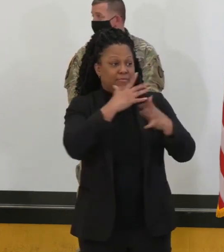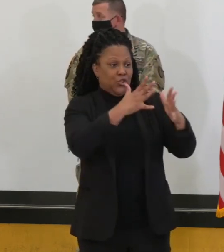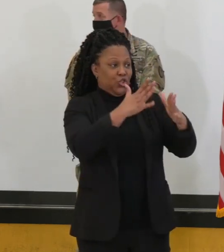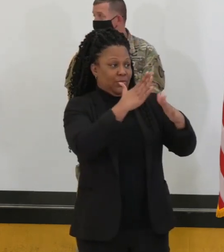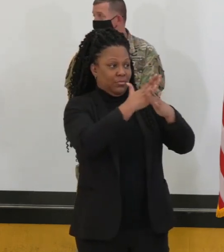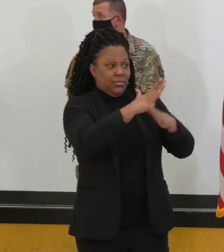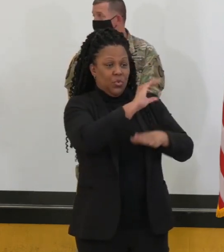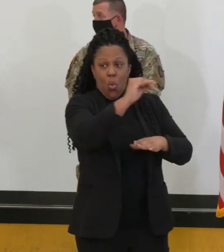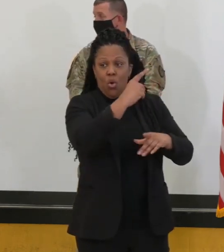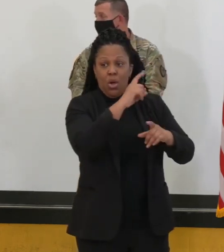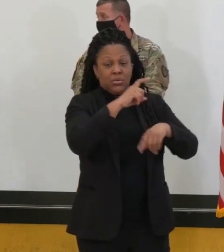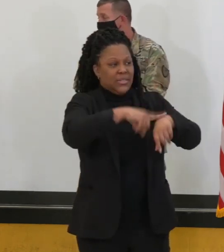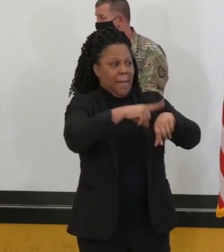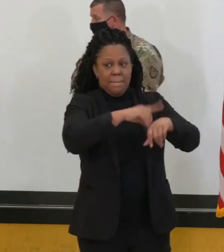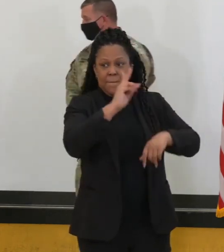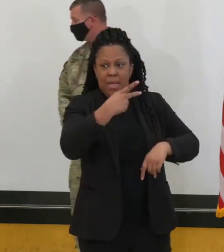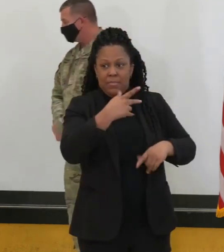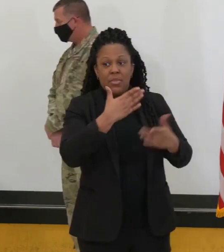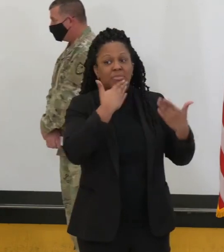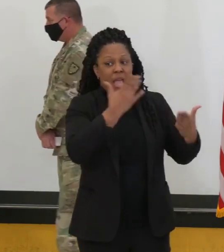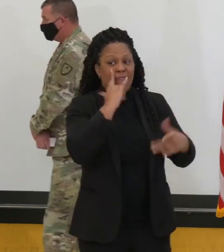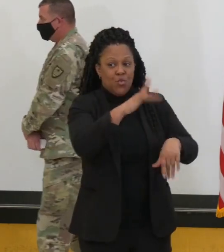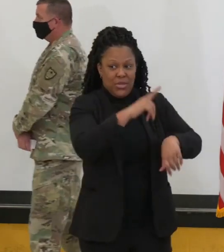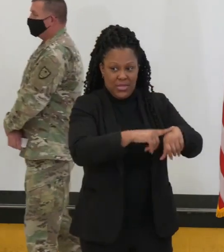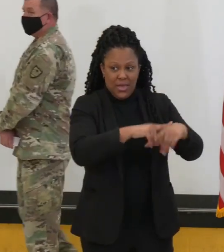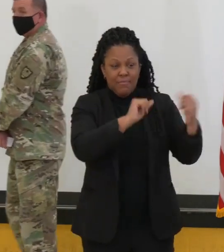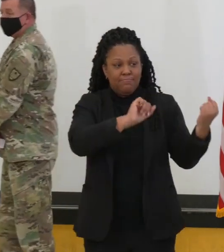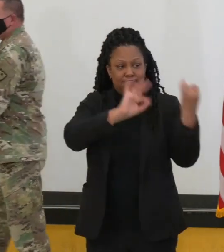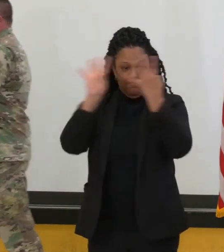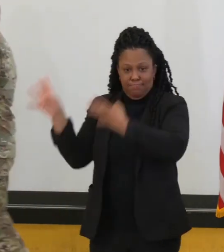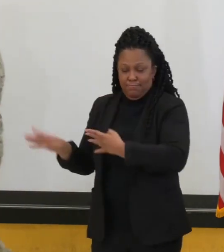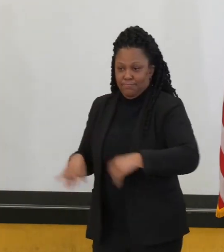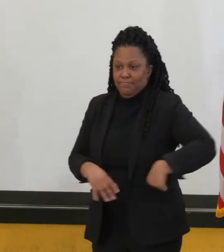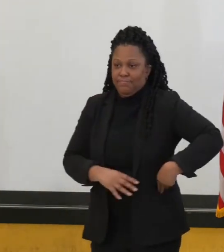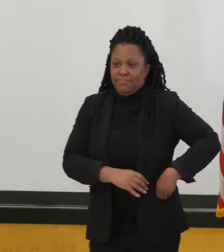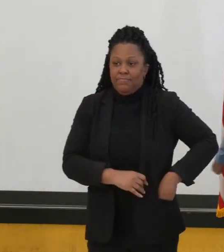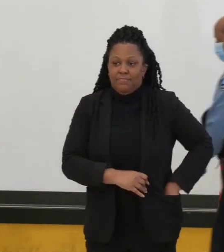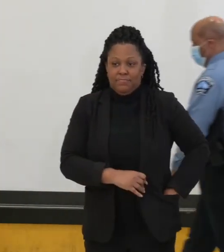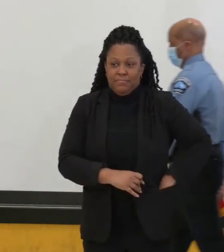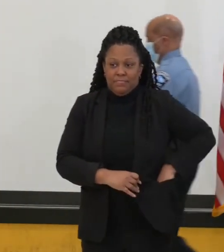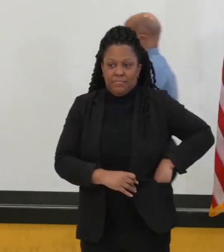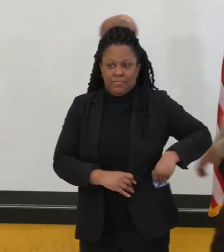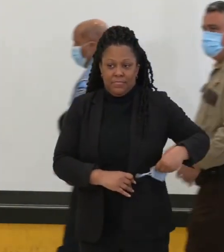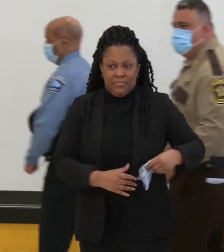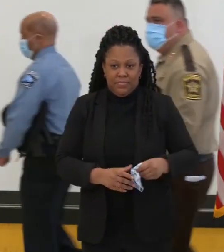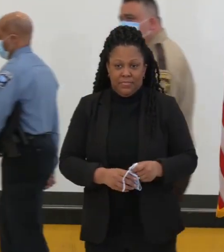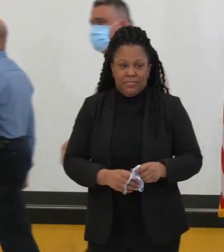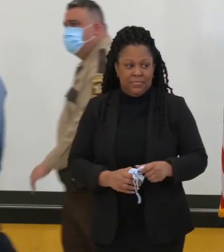Thank you for your time. What do you expect those groups to try to escalate things tonight?